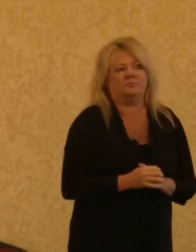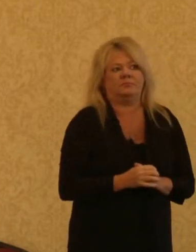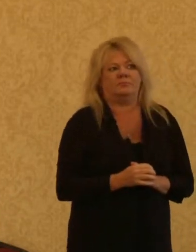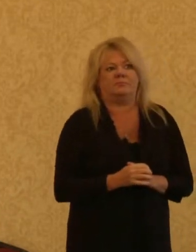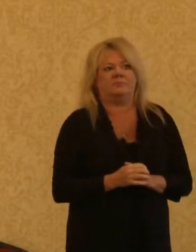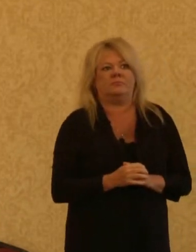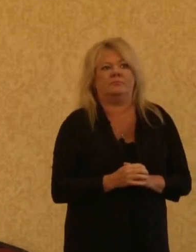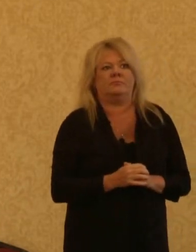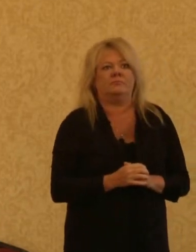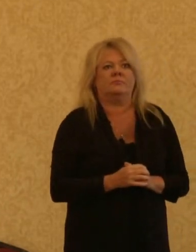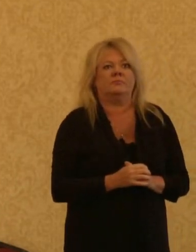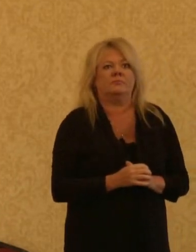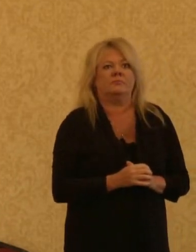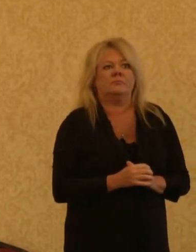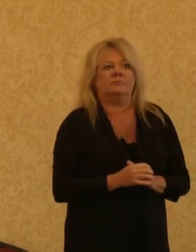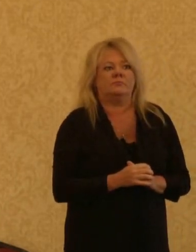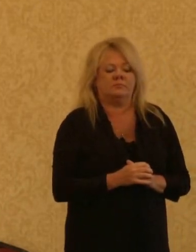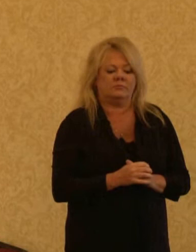And